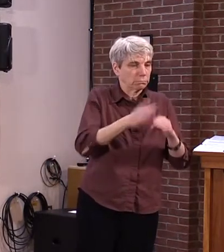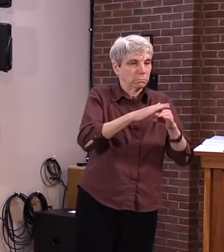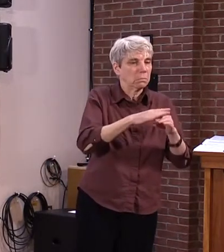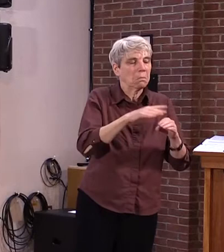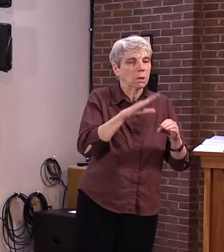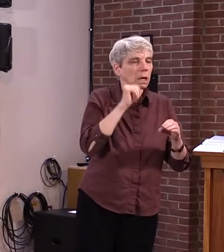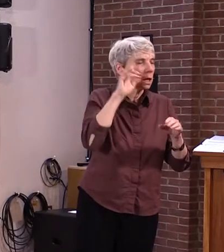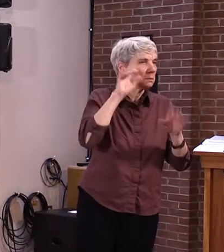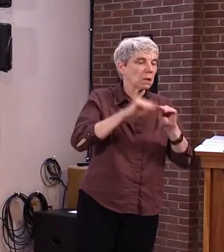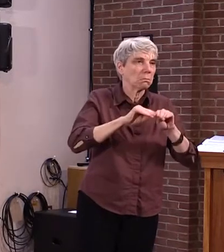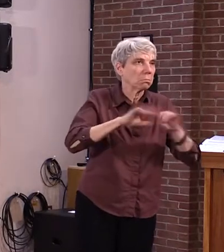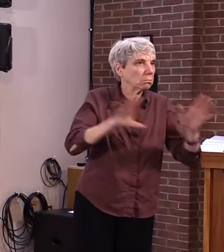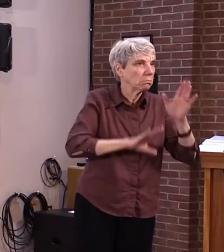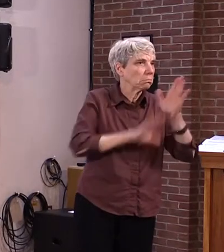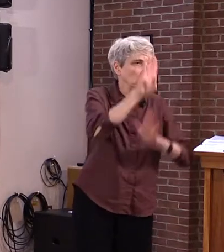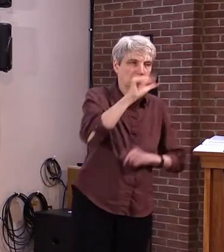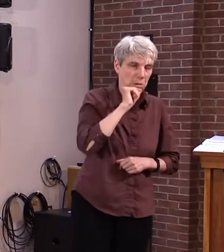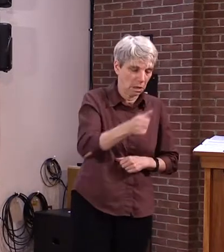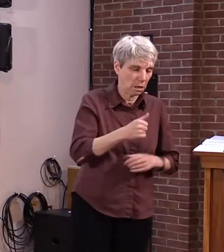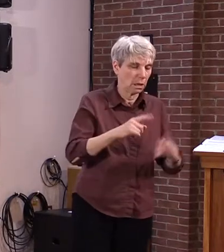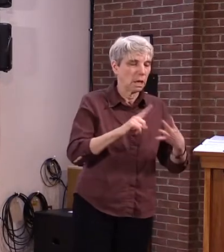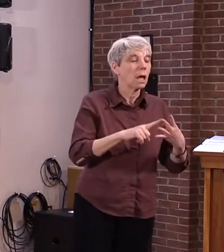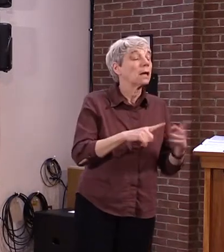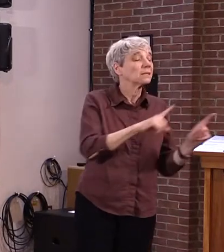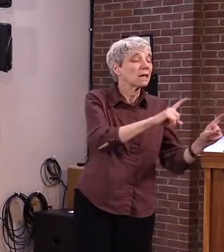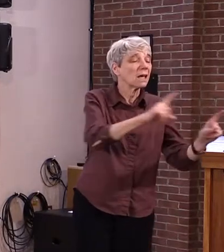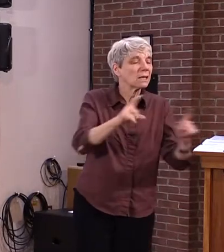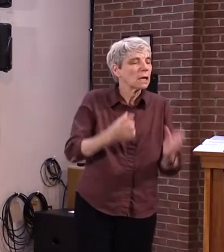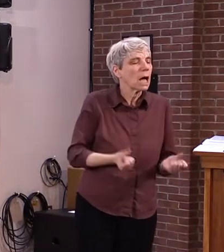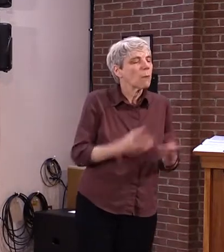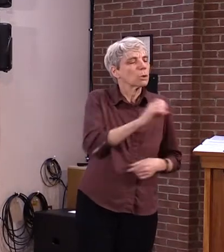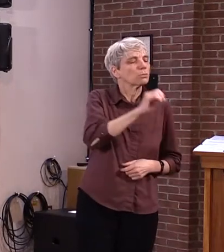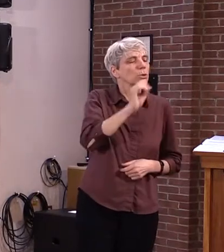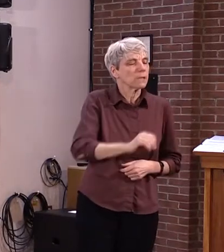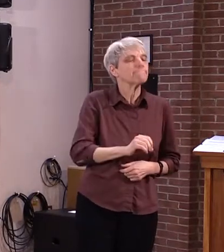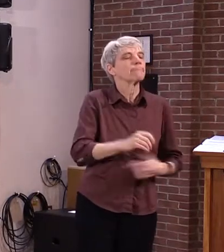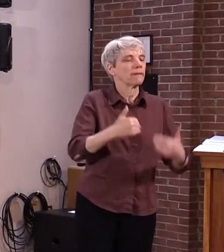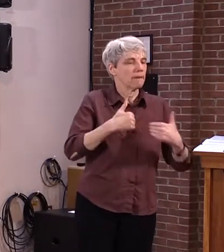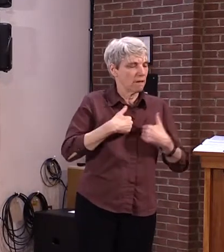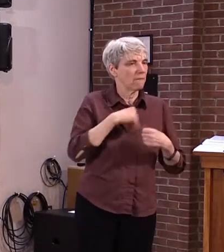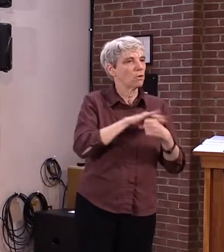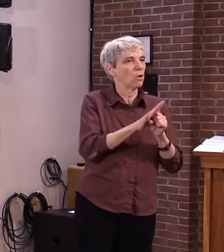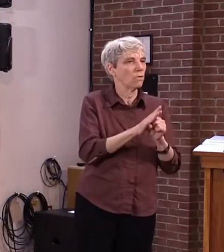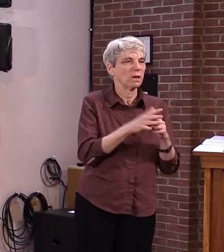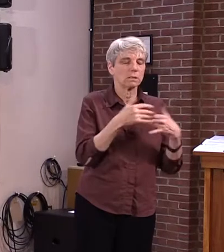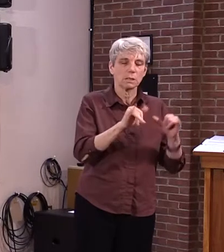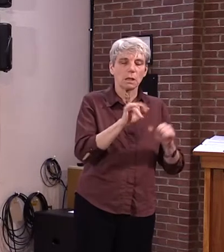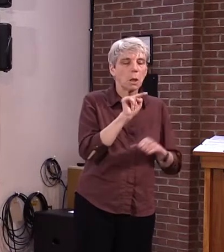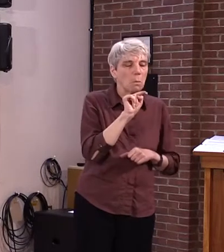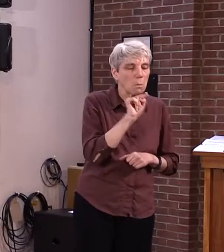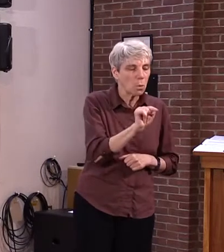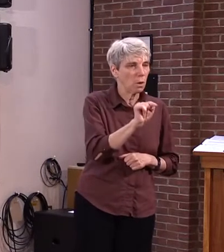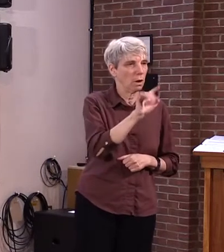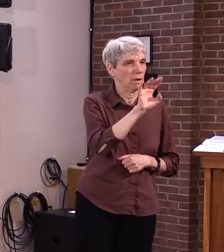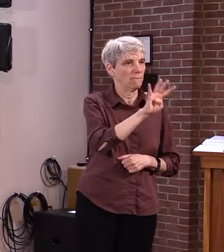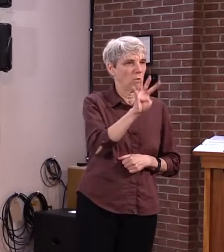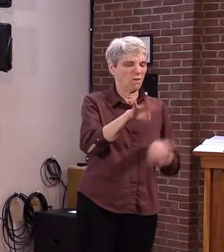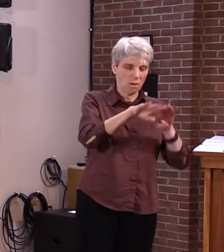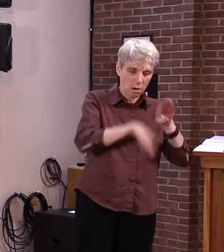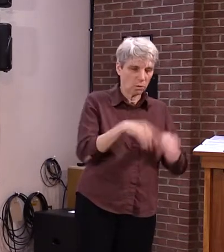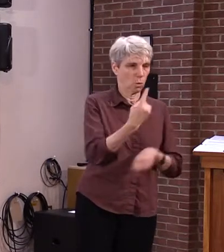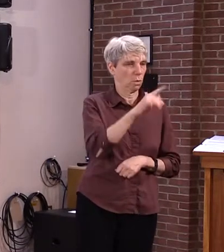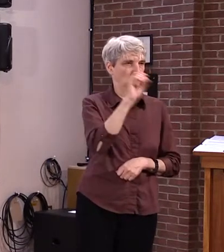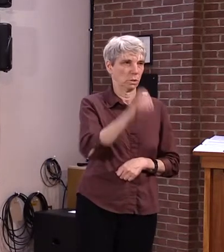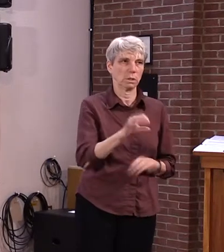be concerning. Positivity rate over the 14 days, or last 7 days rather, still 0.44, so a very low